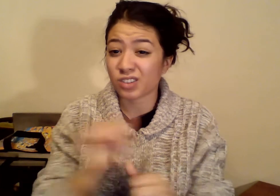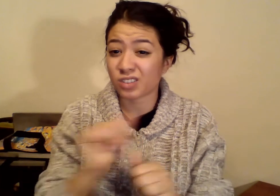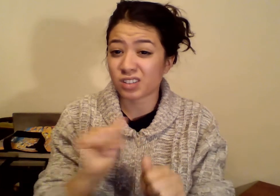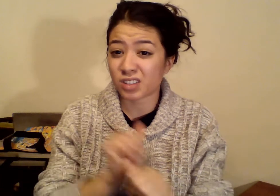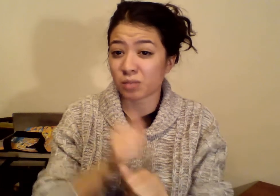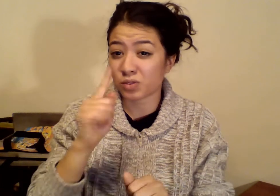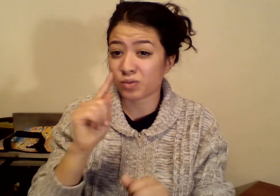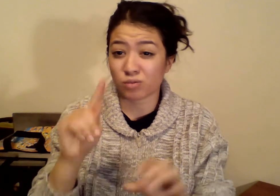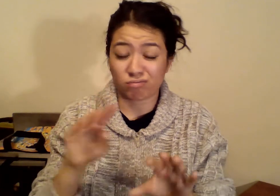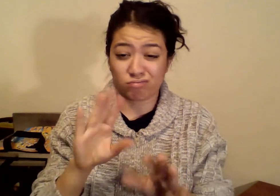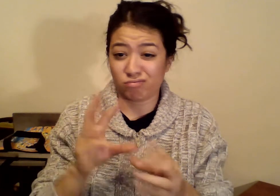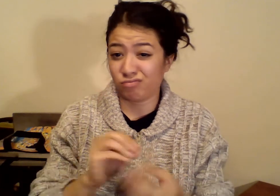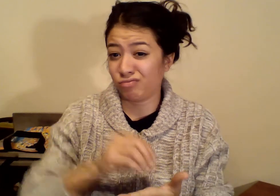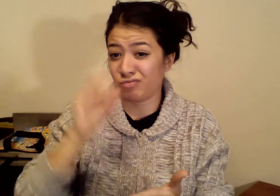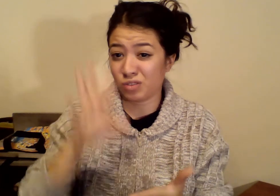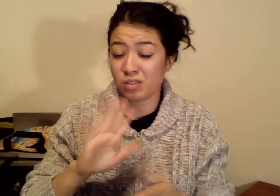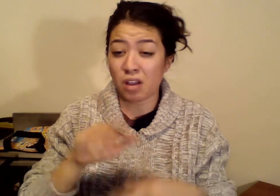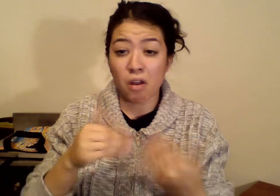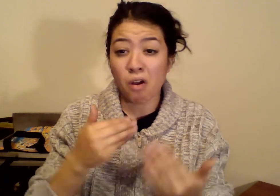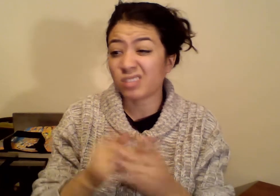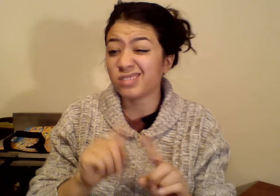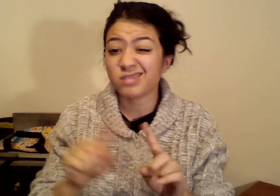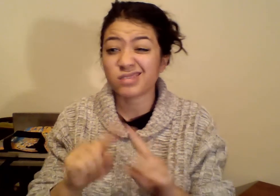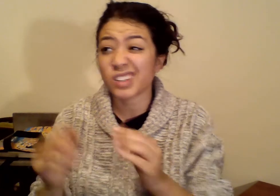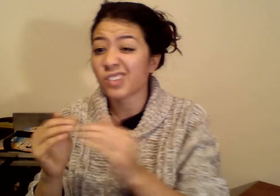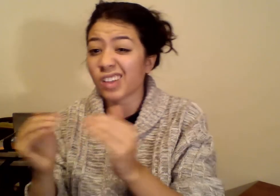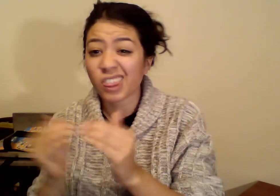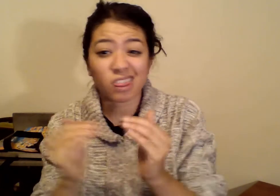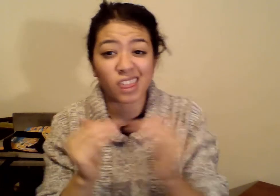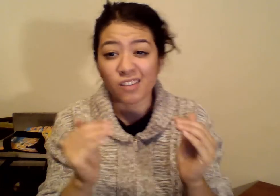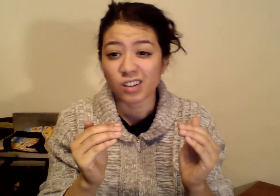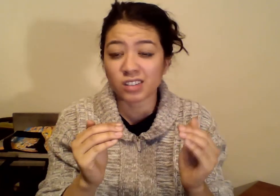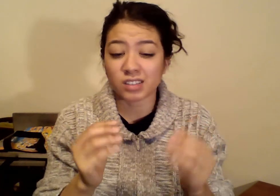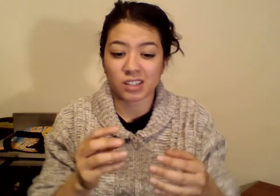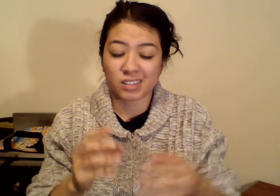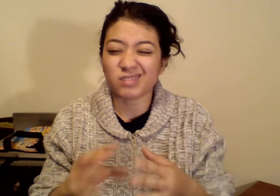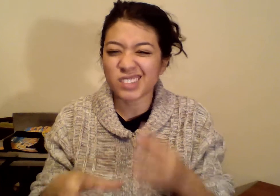to add some content to what would otherwise be sort of vacuous English courses.